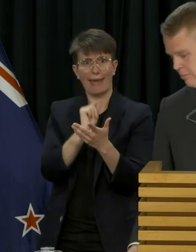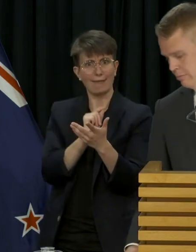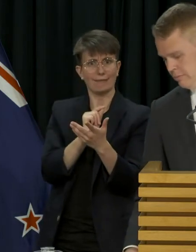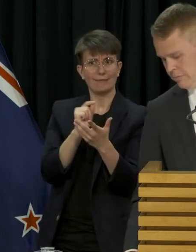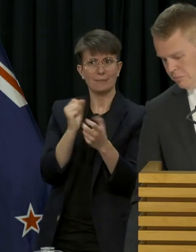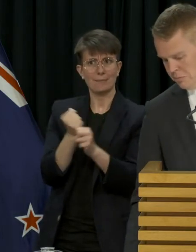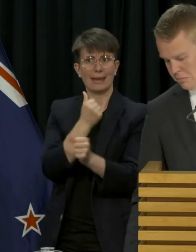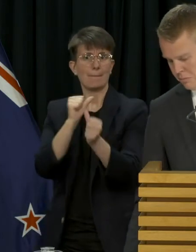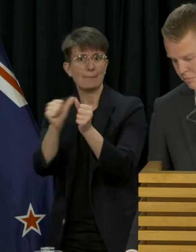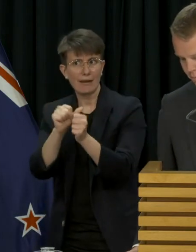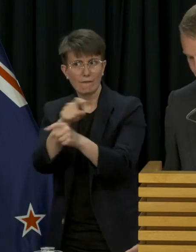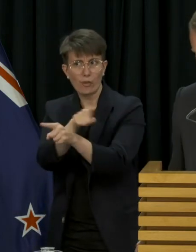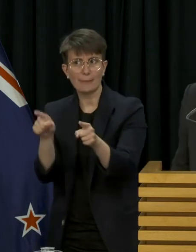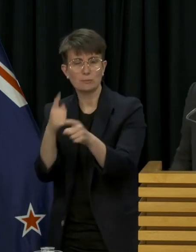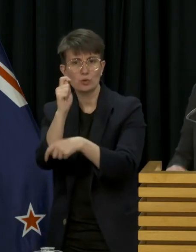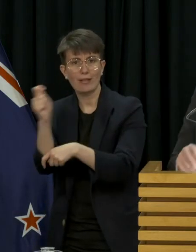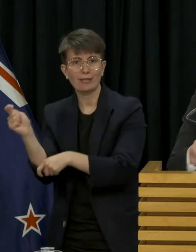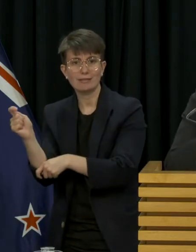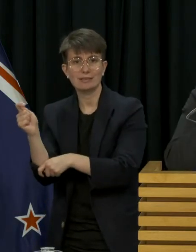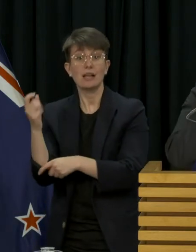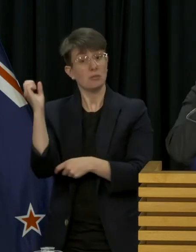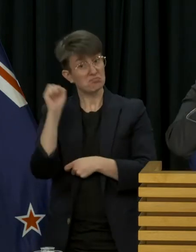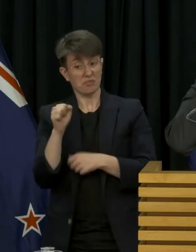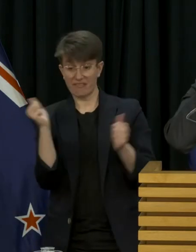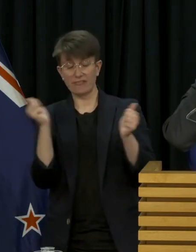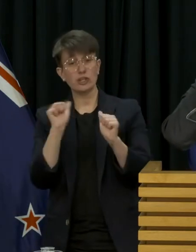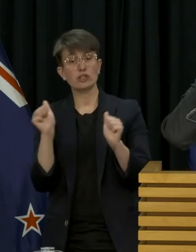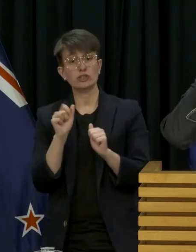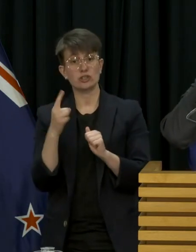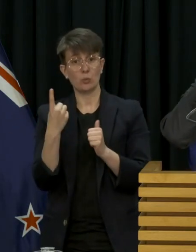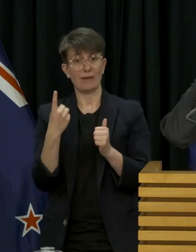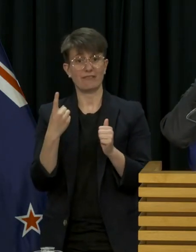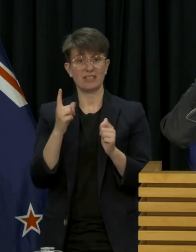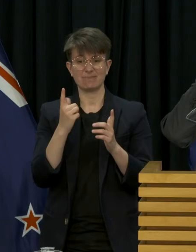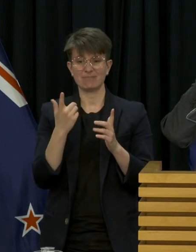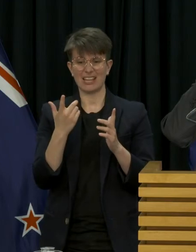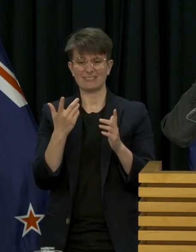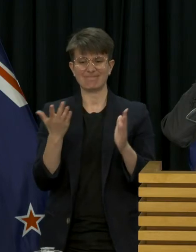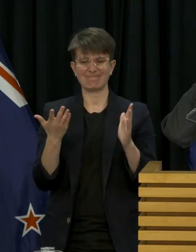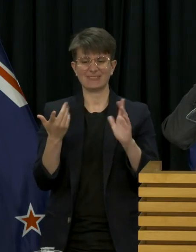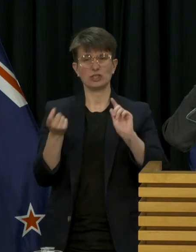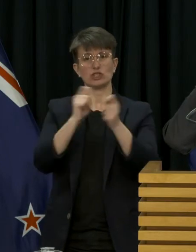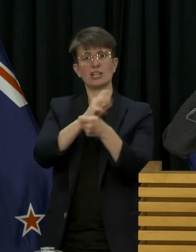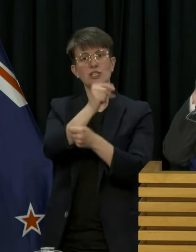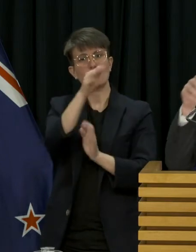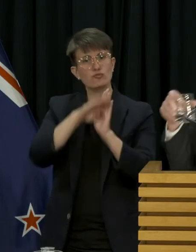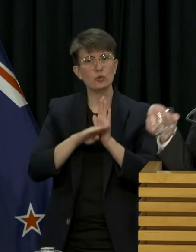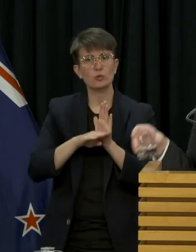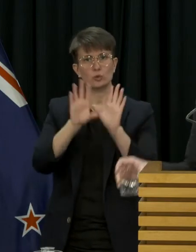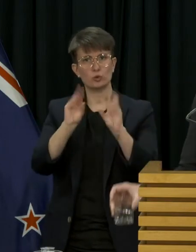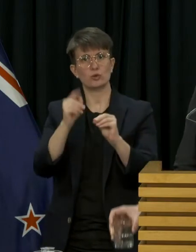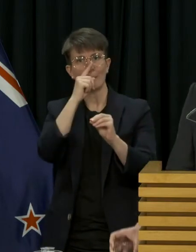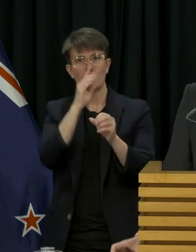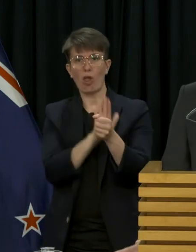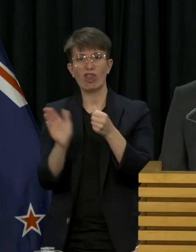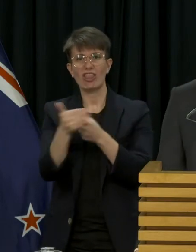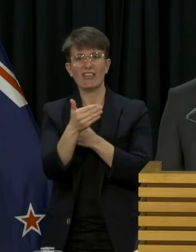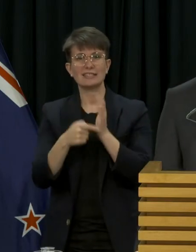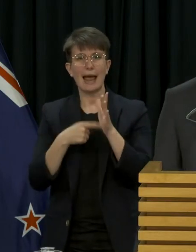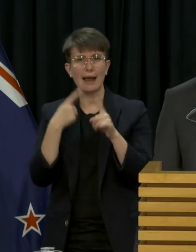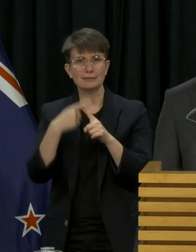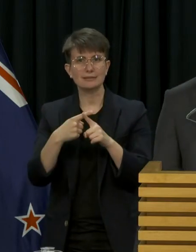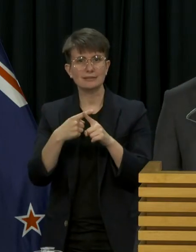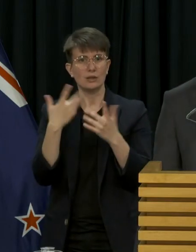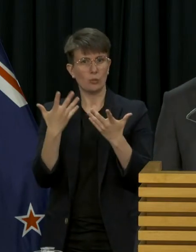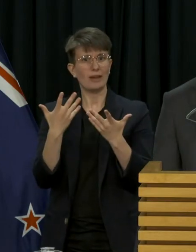and we stopped foreign buyers buying in the market. We, of course, increased our public housing supply as well. And we're moving